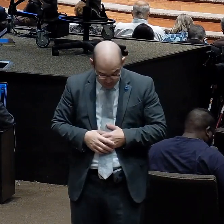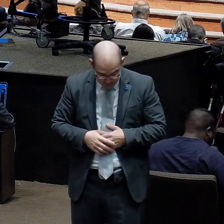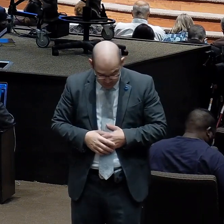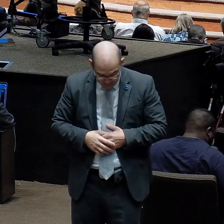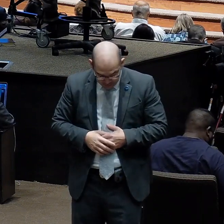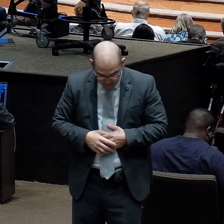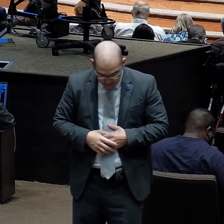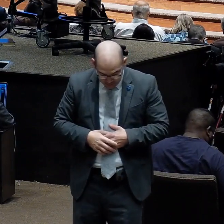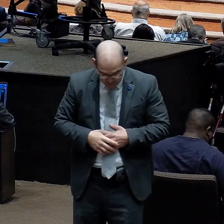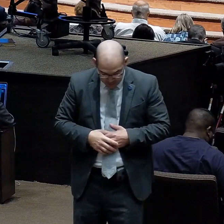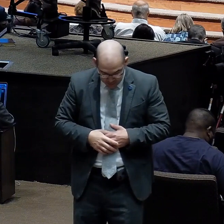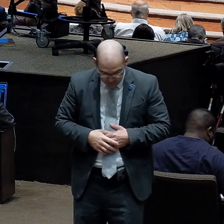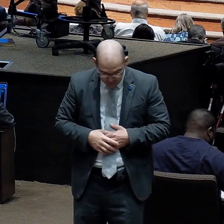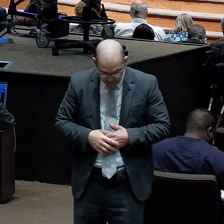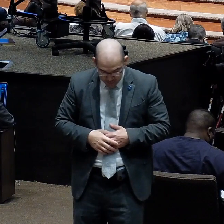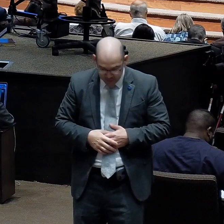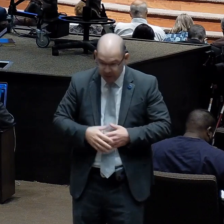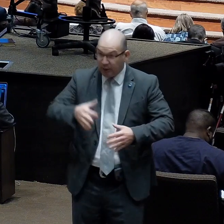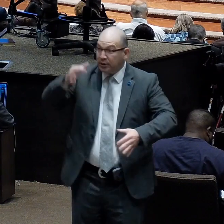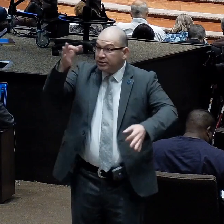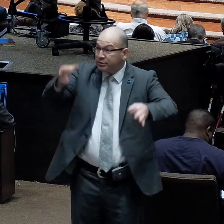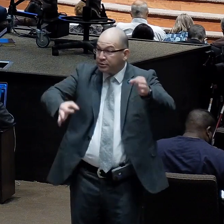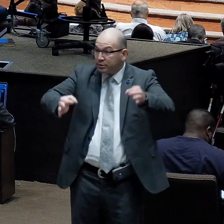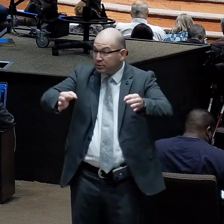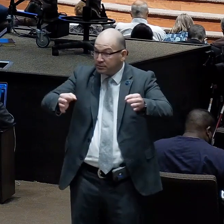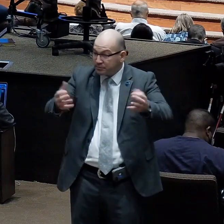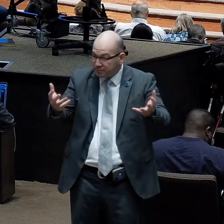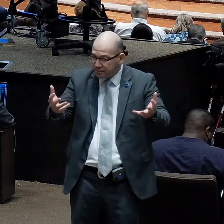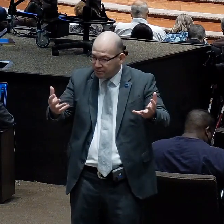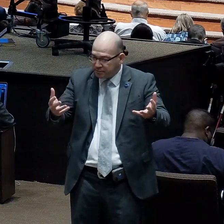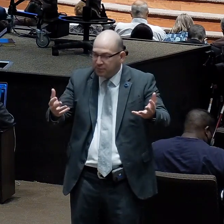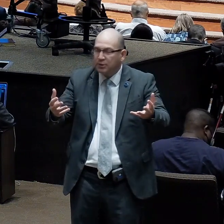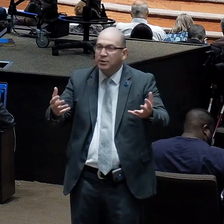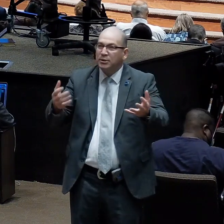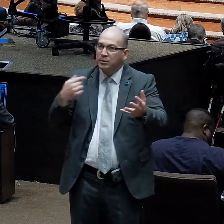Justice is defined biblically, but it must be deployed mercifully.